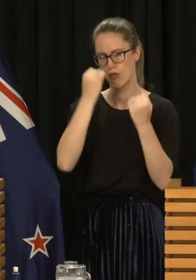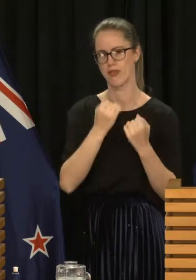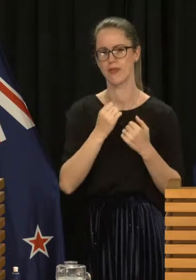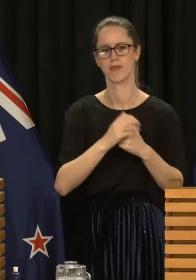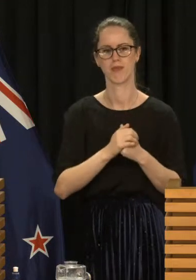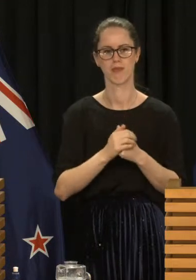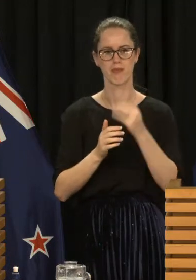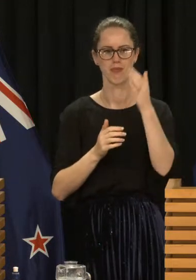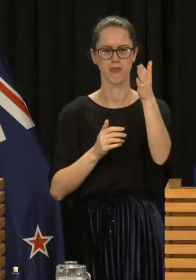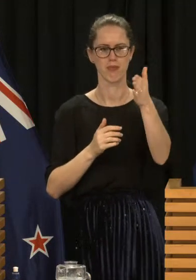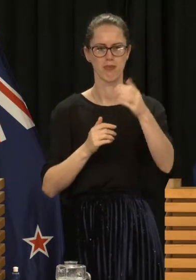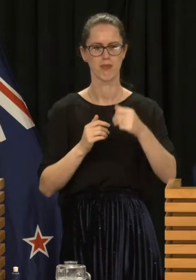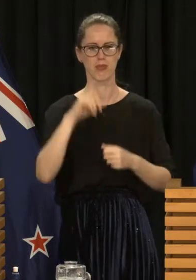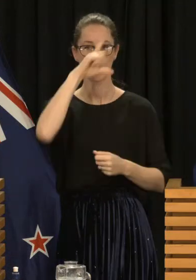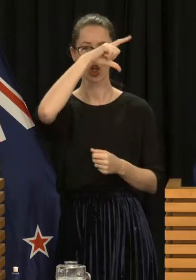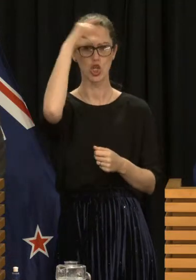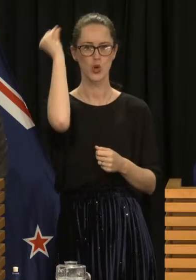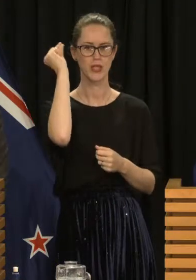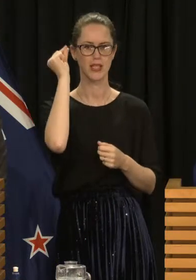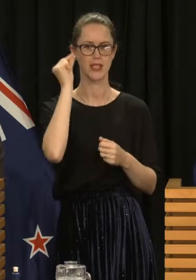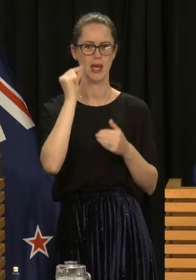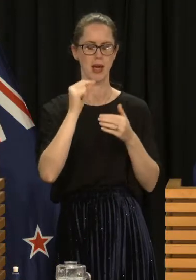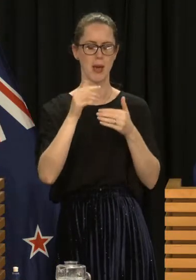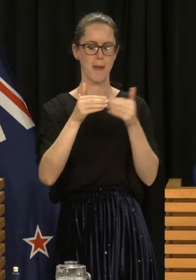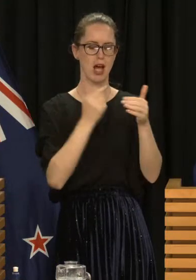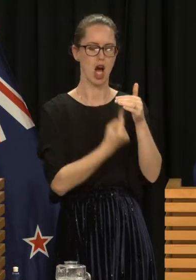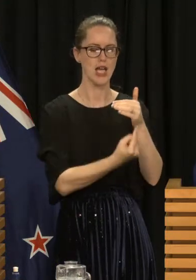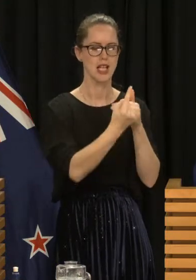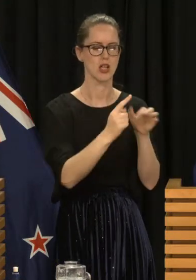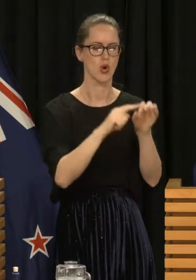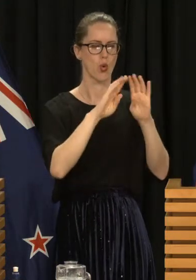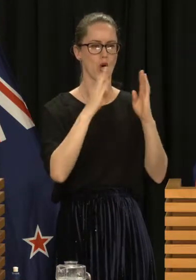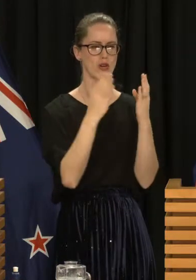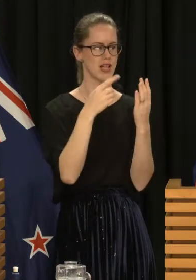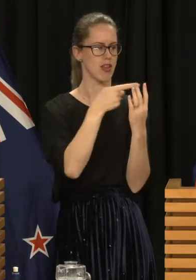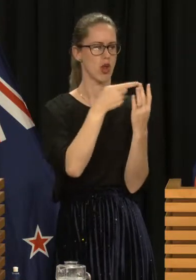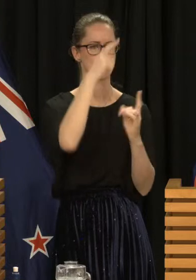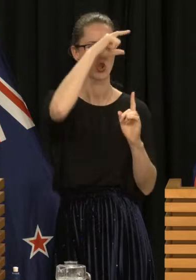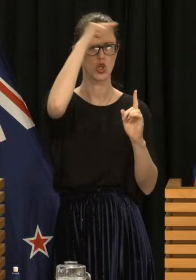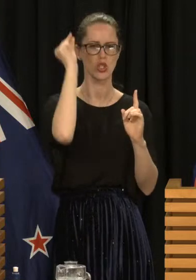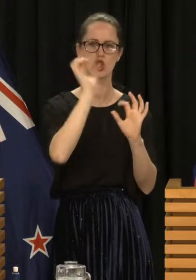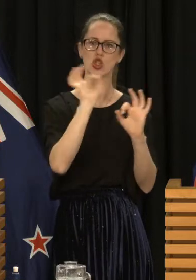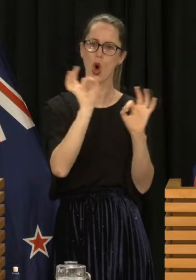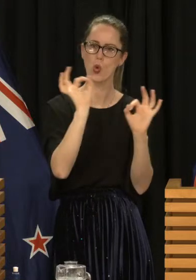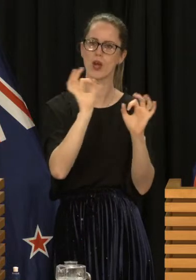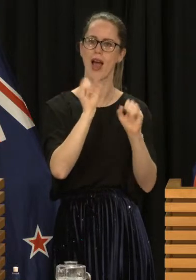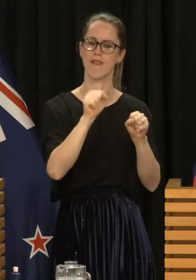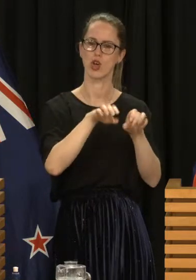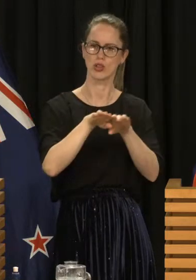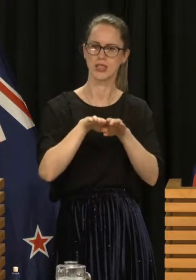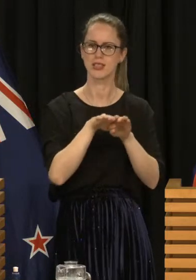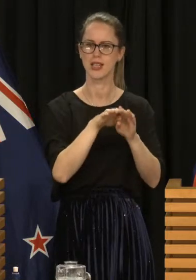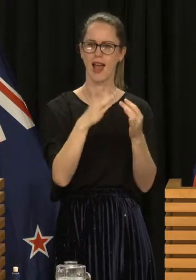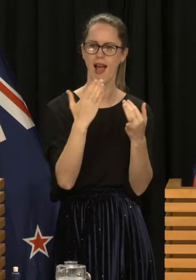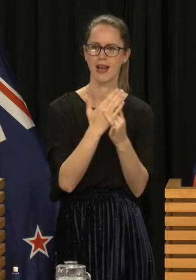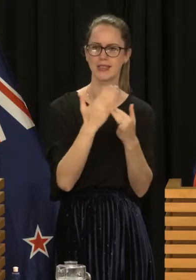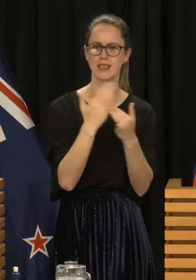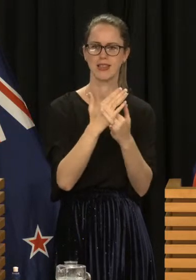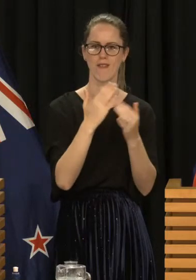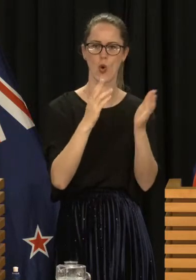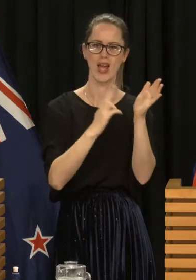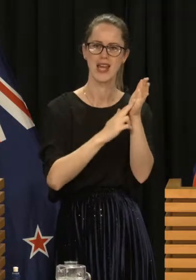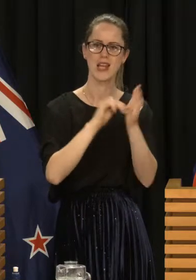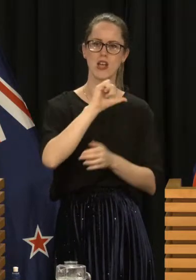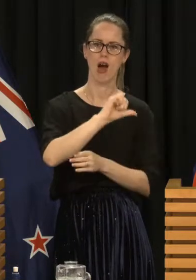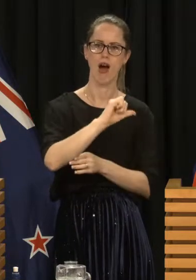to that here. Why do nurses in managed isolation quarantine facilities still do not have consistent access to